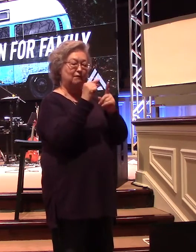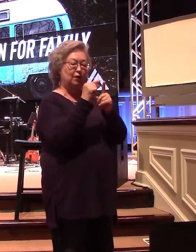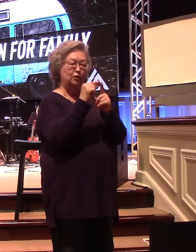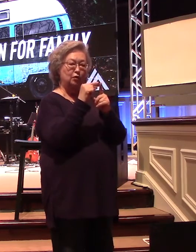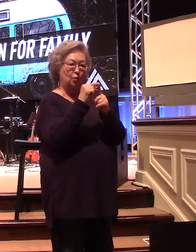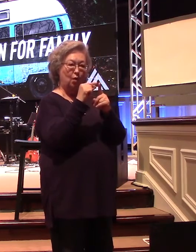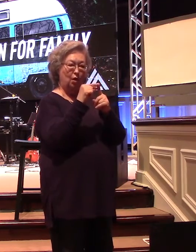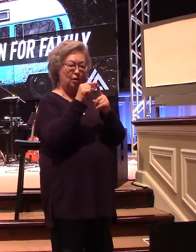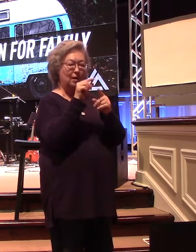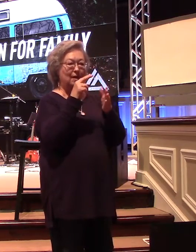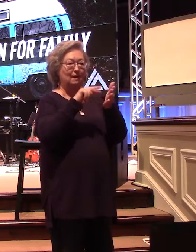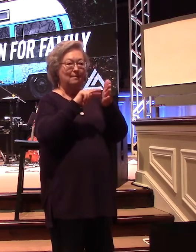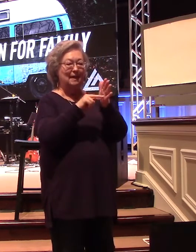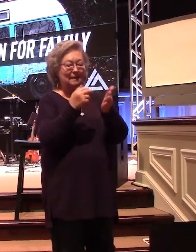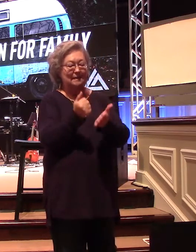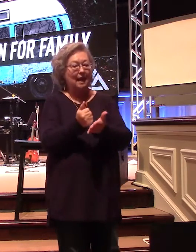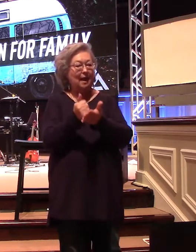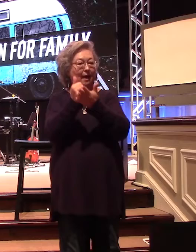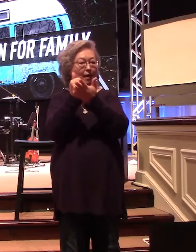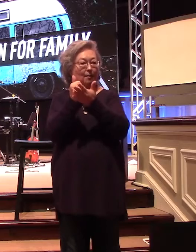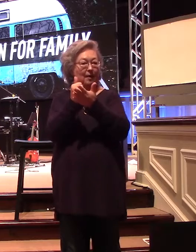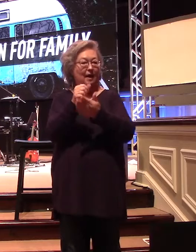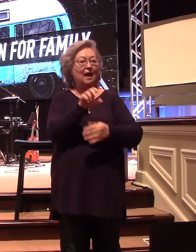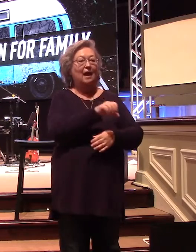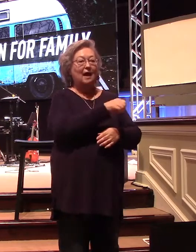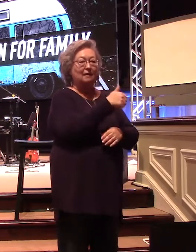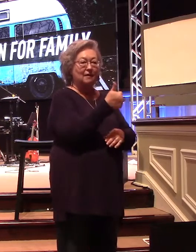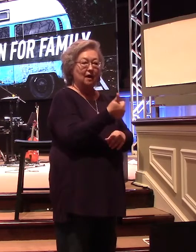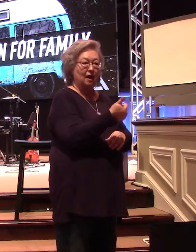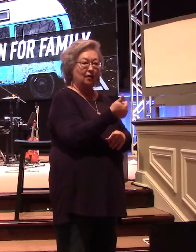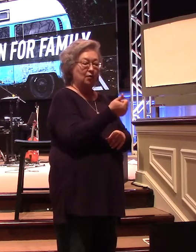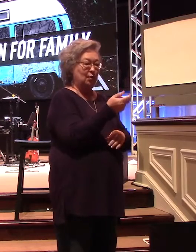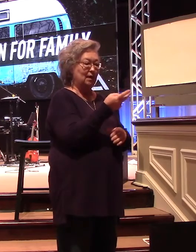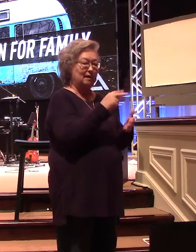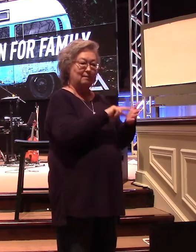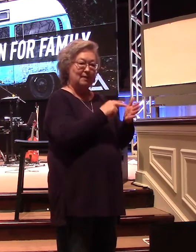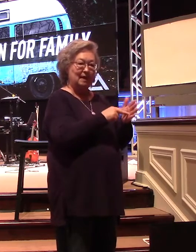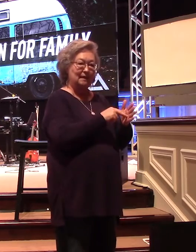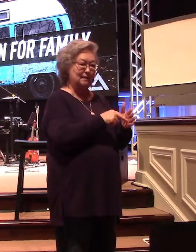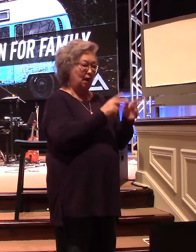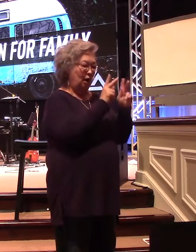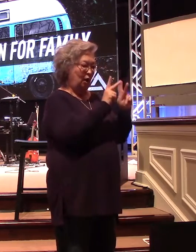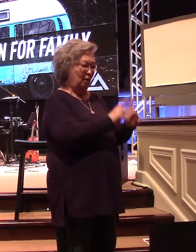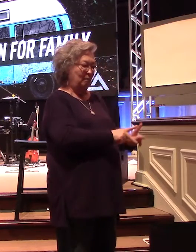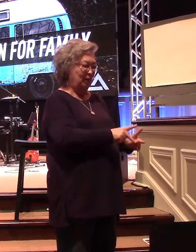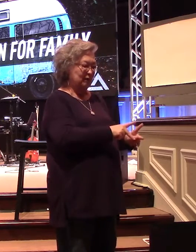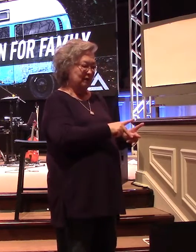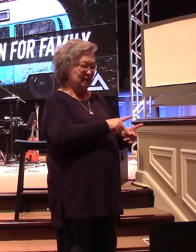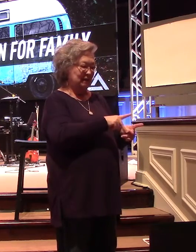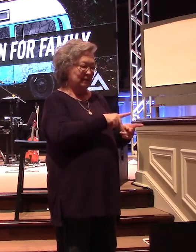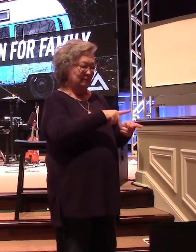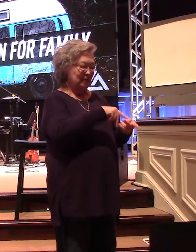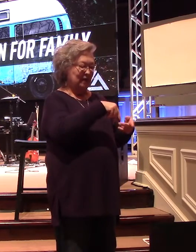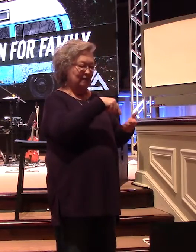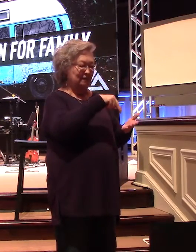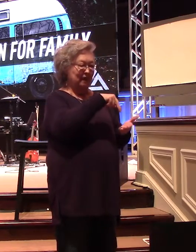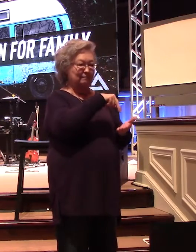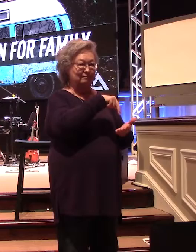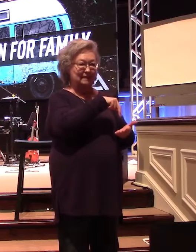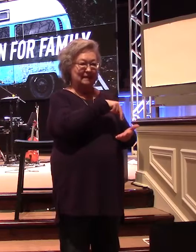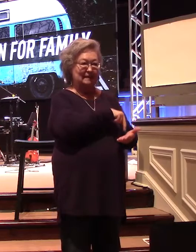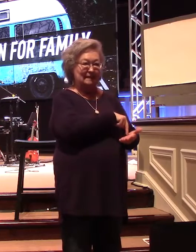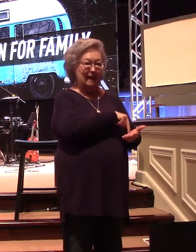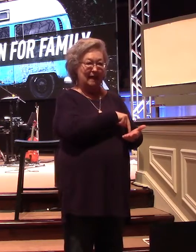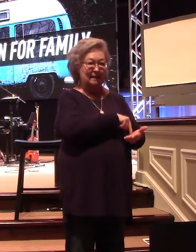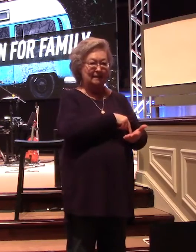word means one who stands in front of or opposite to. So God said, Adam, you're going to be in trouble on